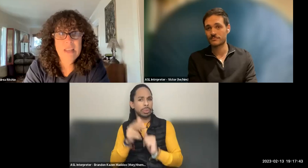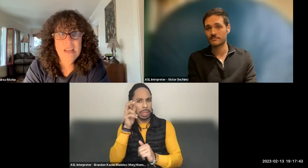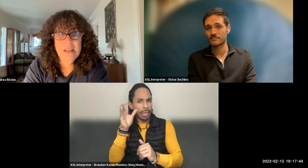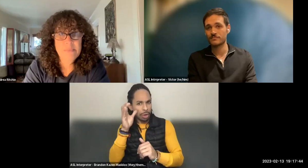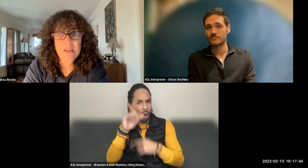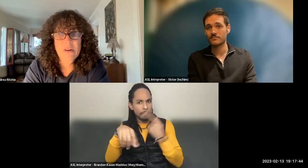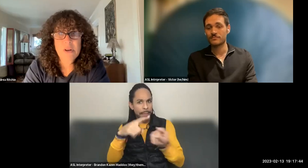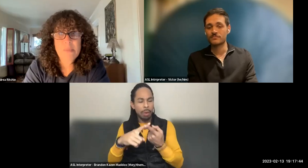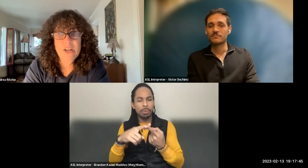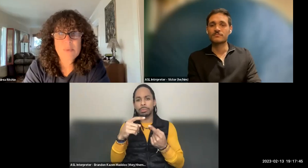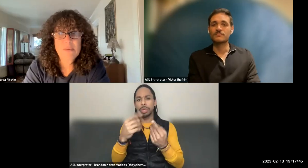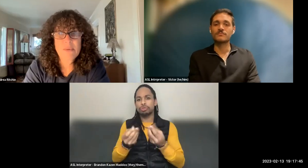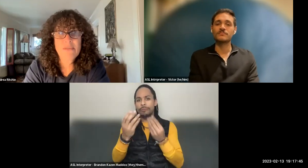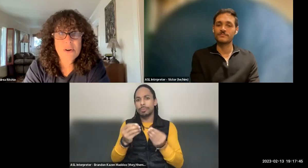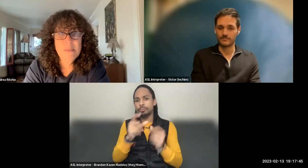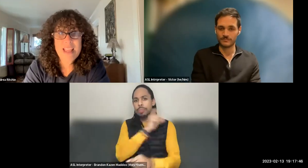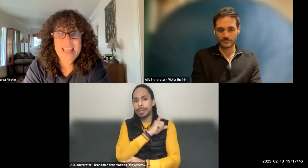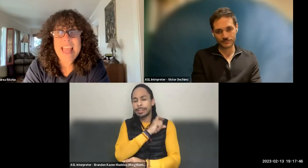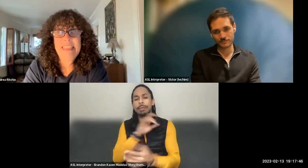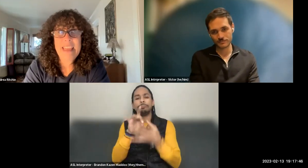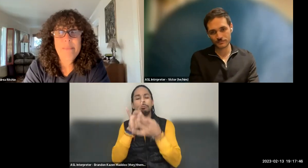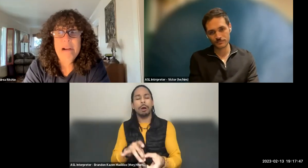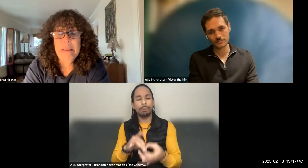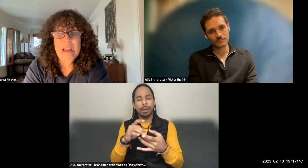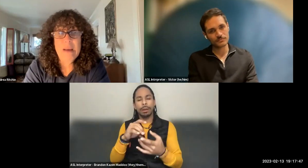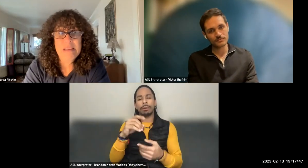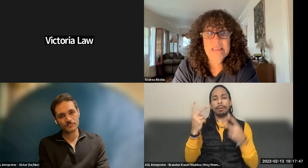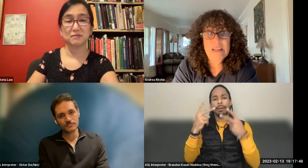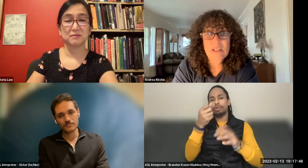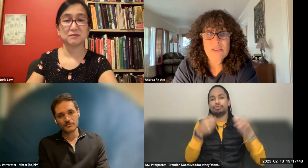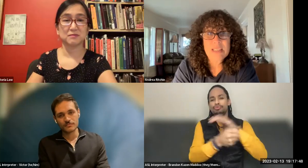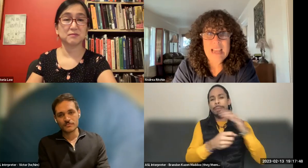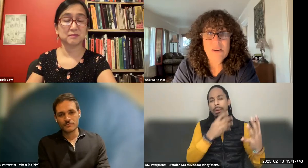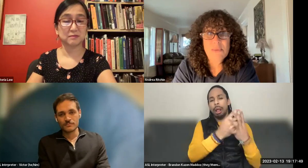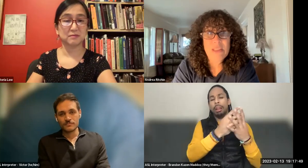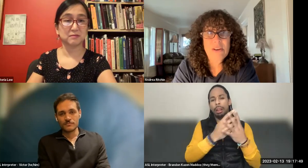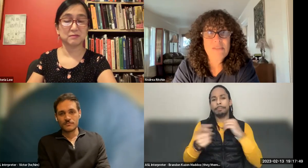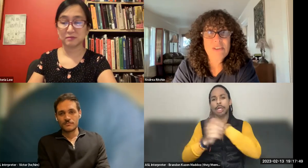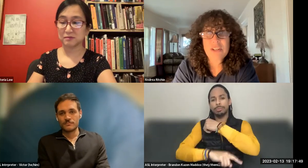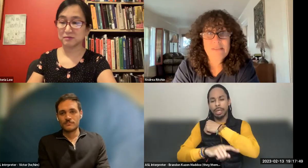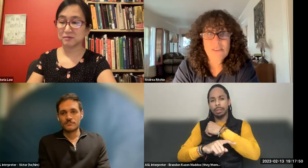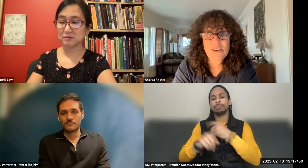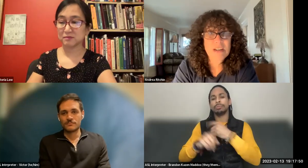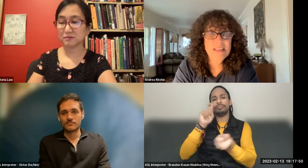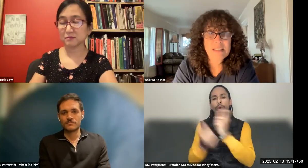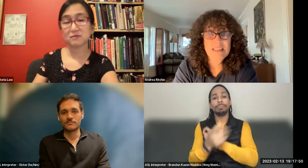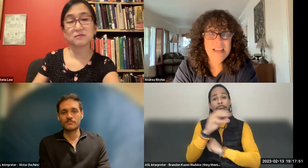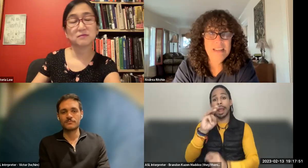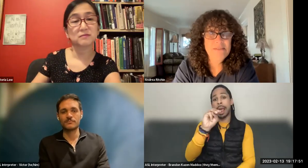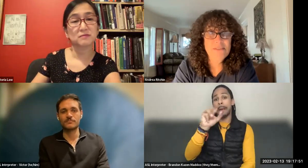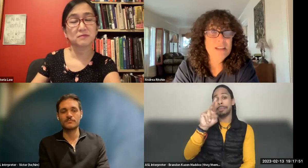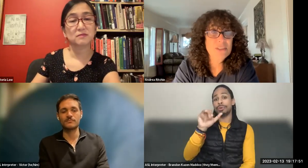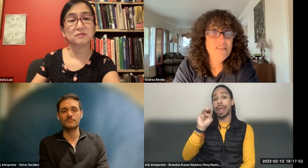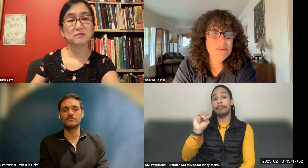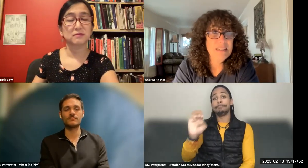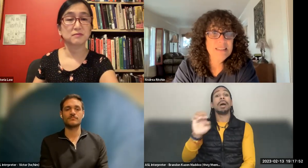of criminal punishment reform. And then Mariame Kaba is going to close us out with her vision for a